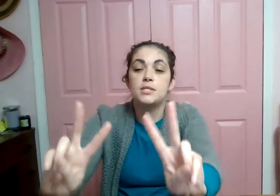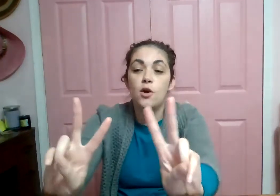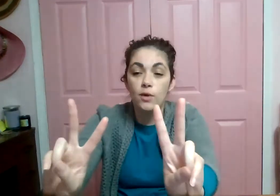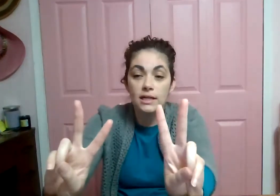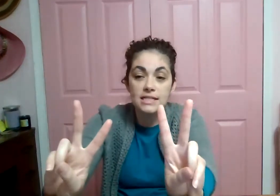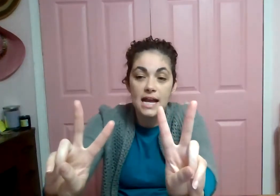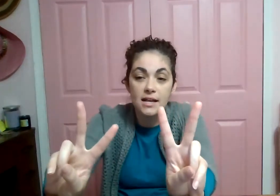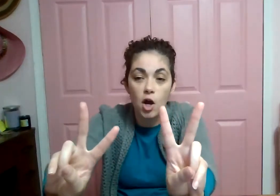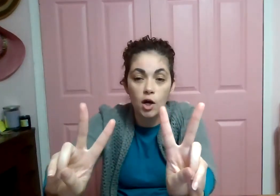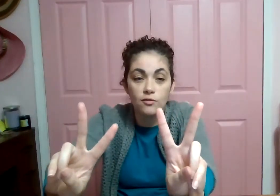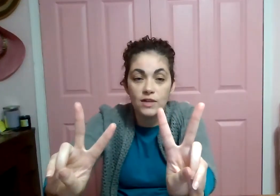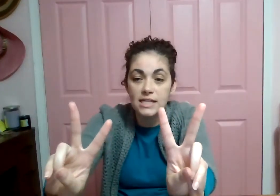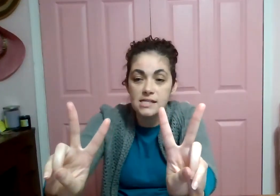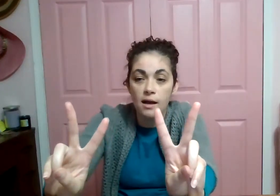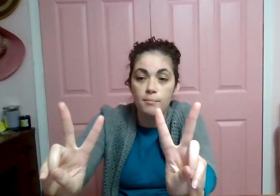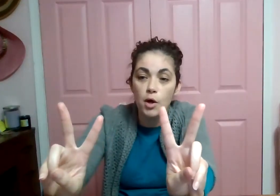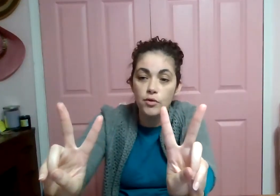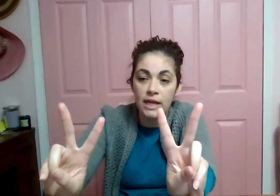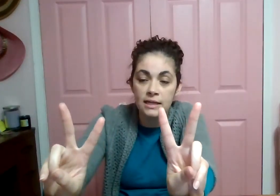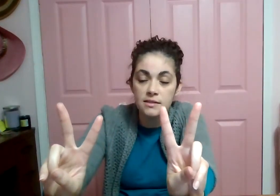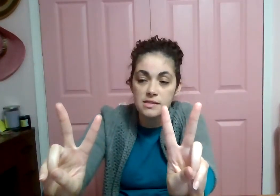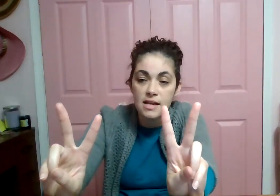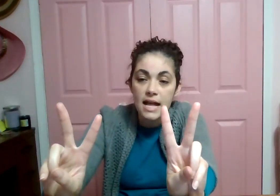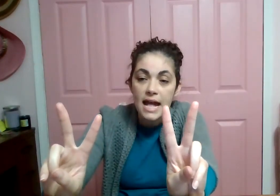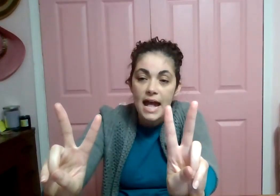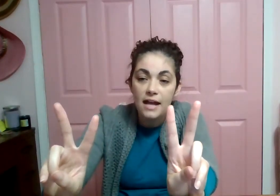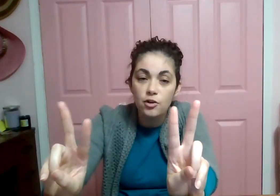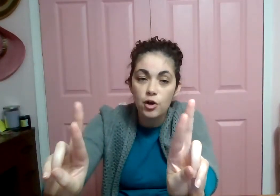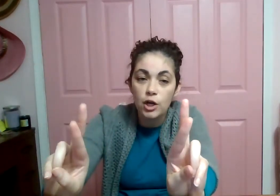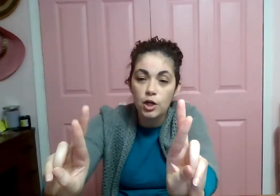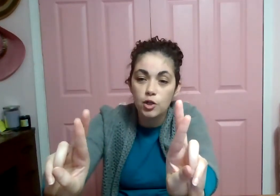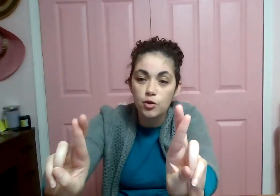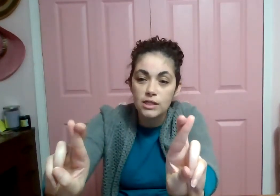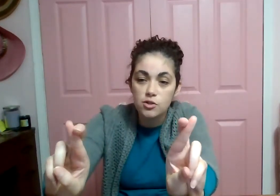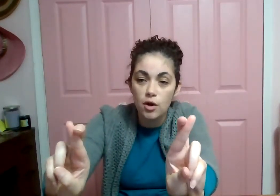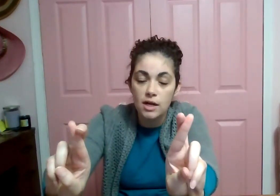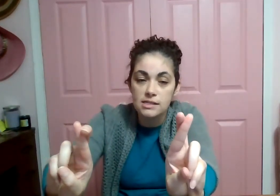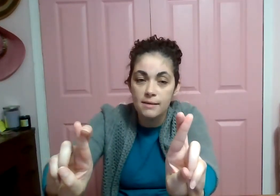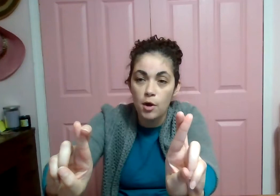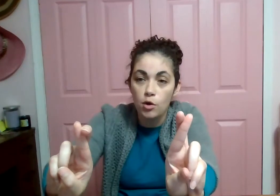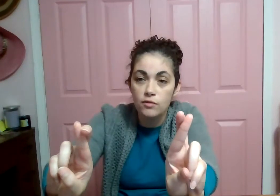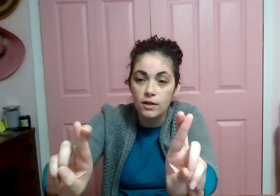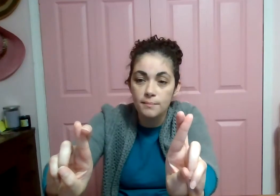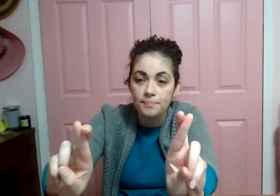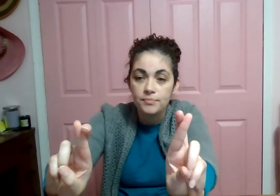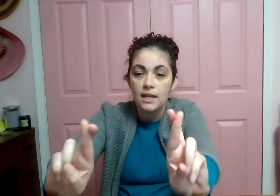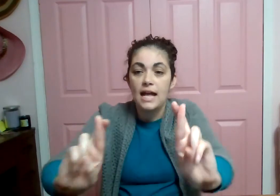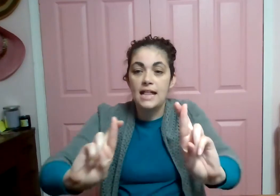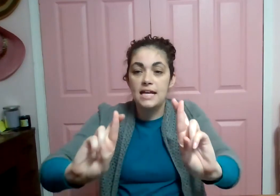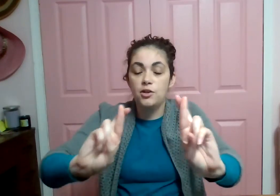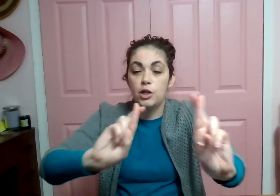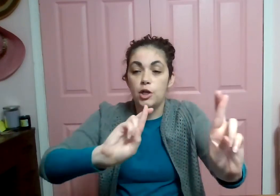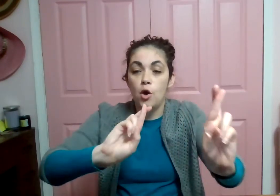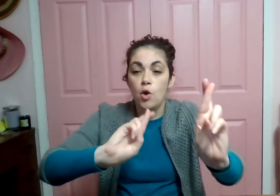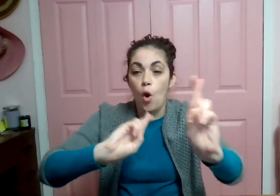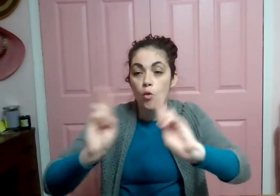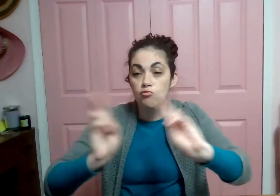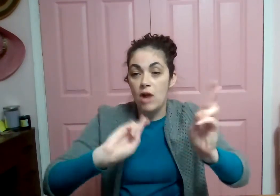So we're going to take our V's on both hands and you're going to crisscross them over and then you're going to go